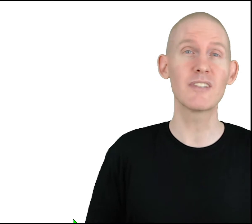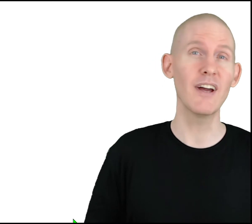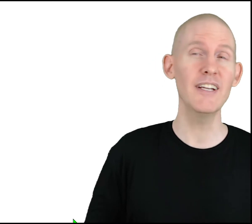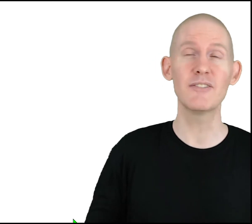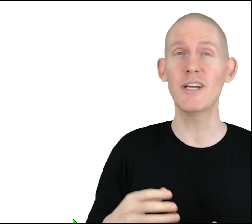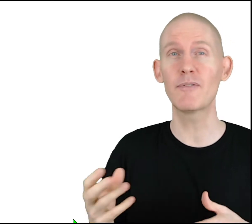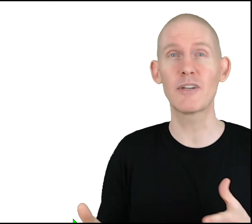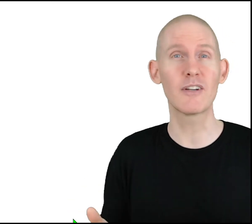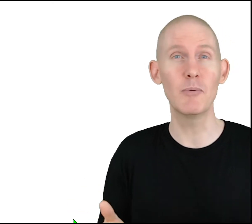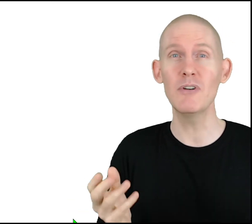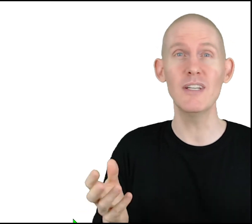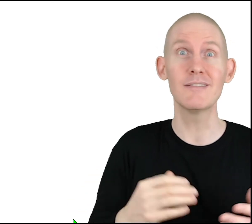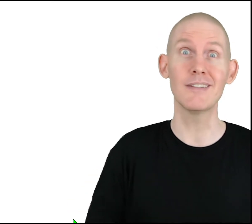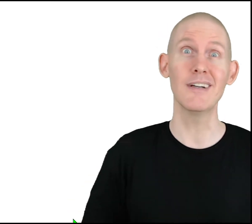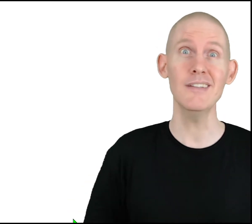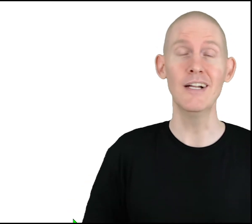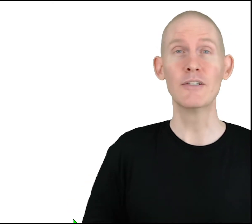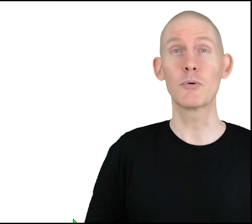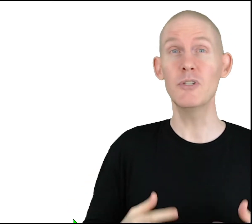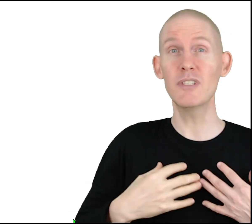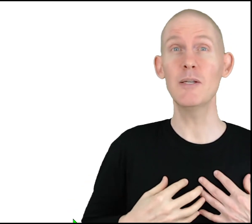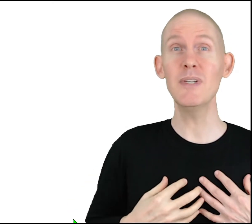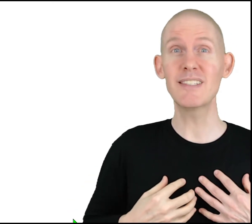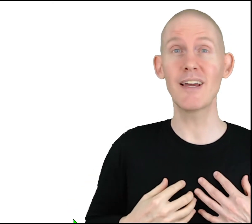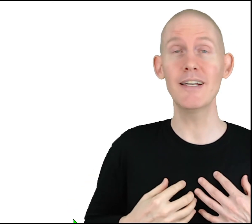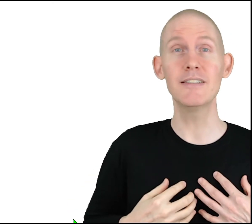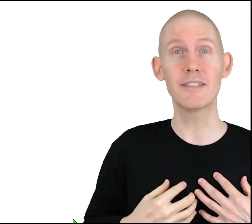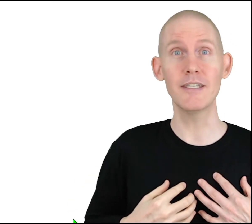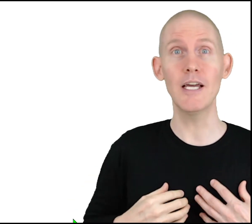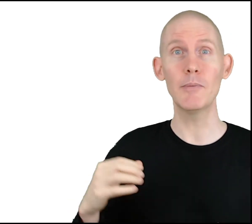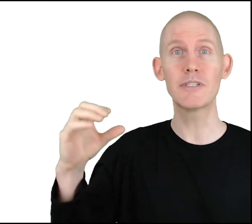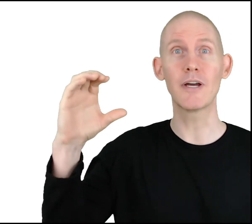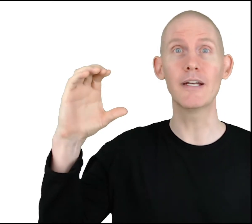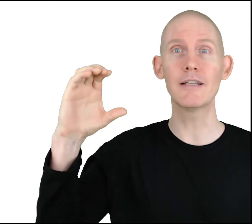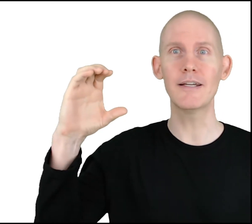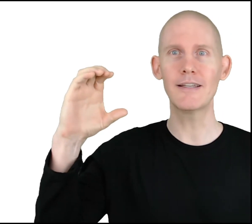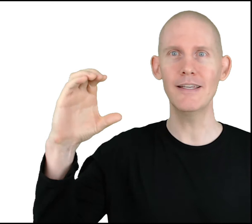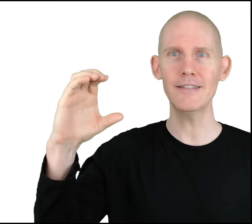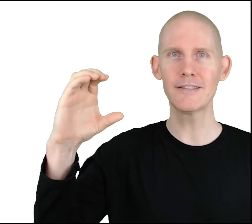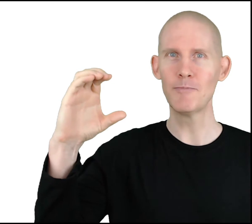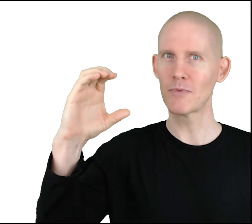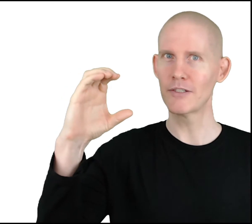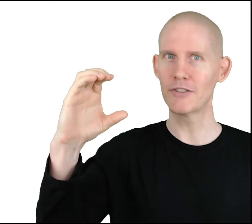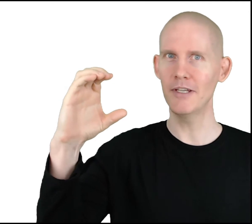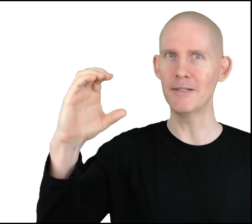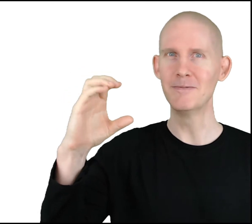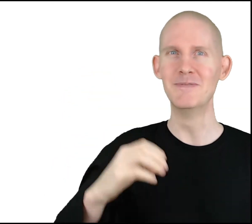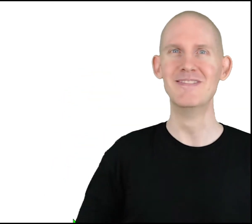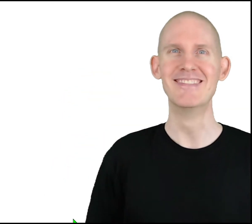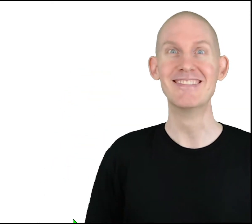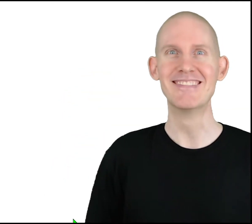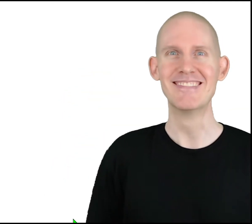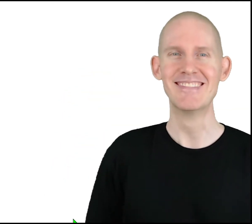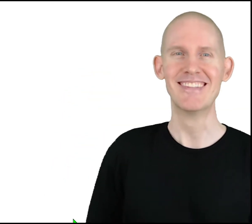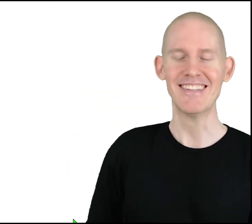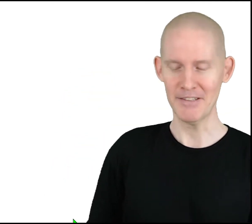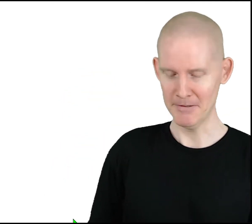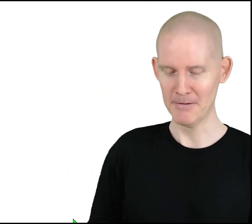sign, your deaf community. So when you see me signing C, I'll be signing it like this. C. Let's